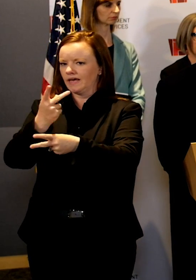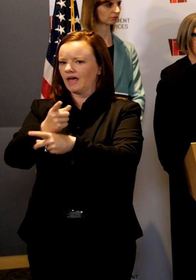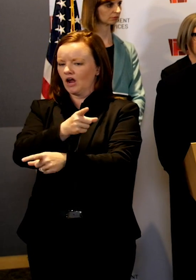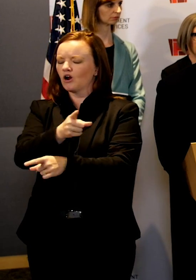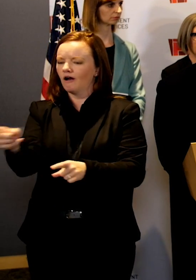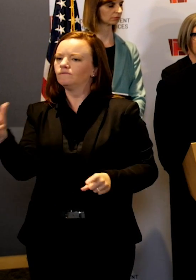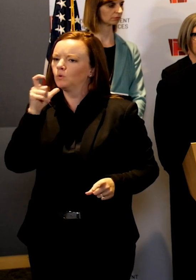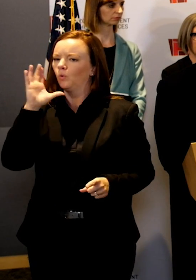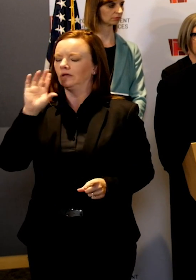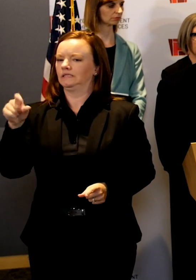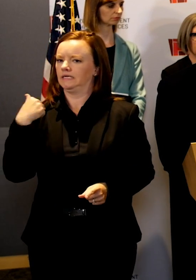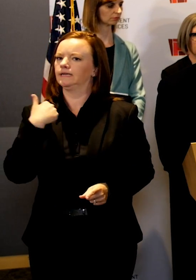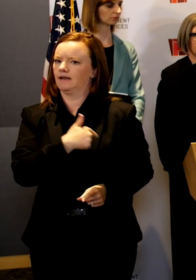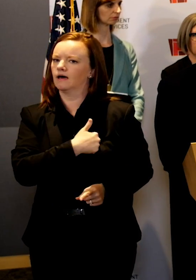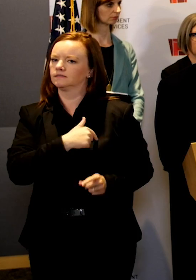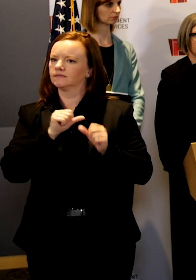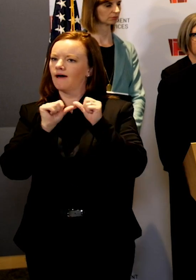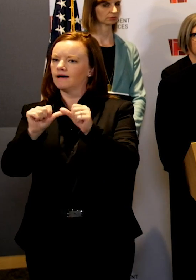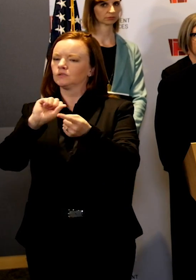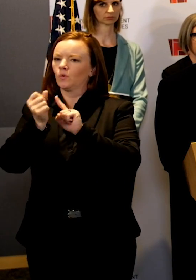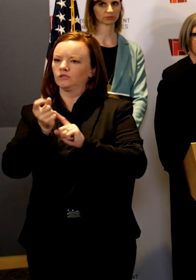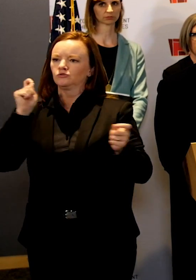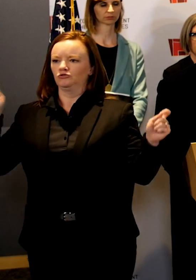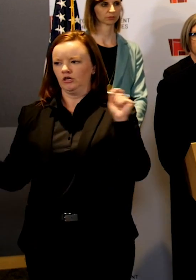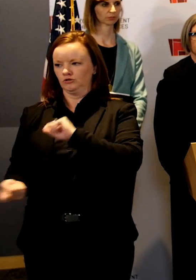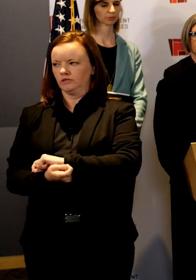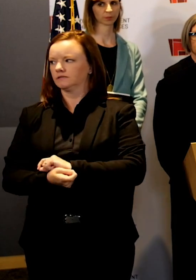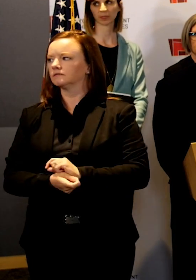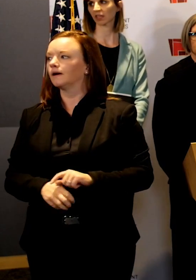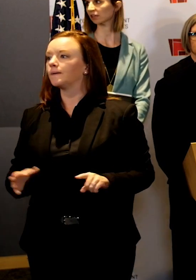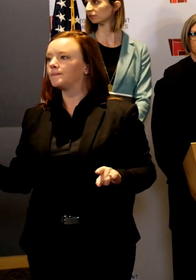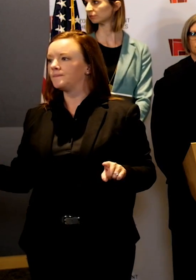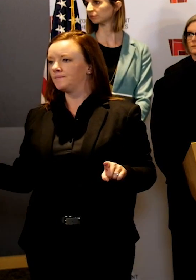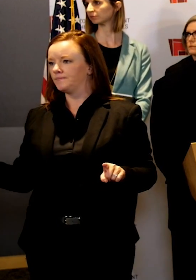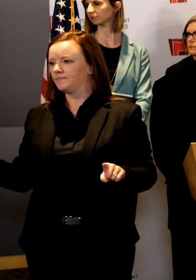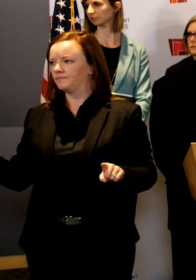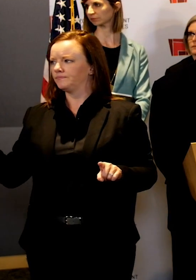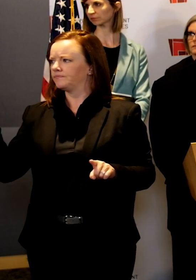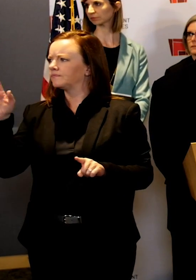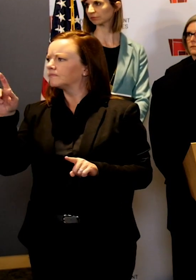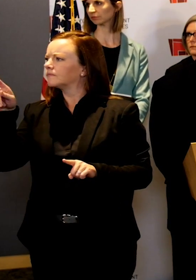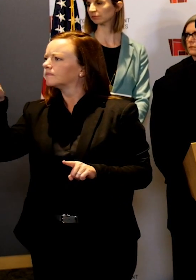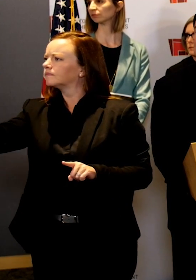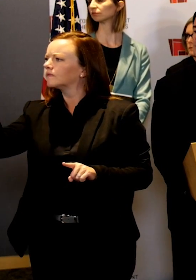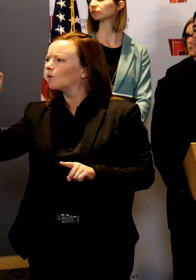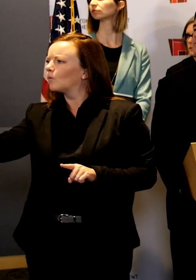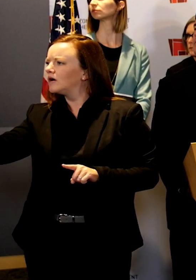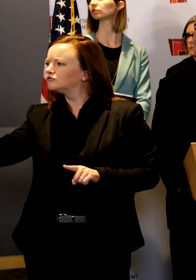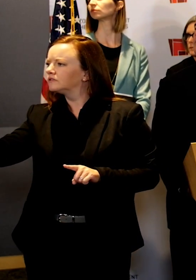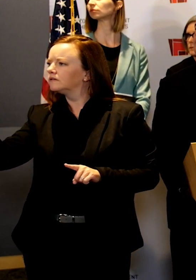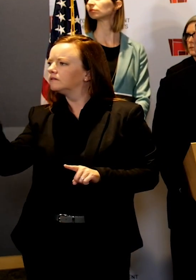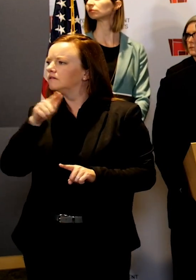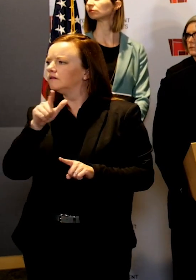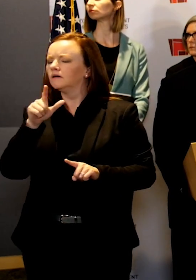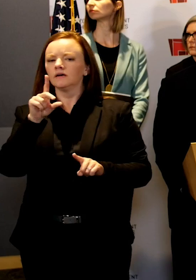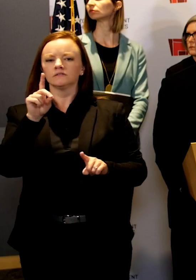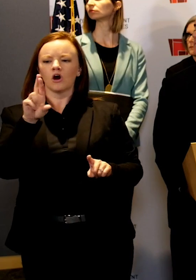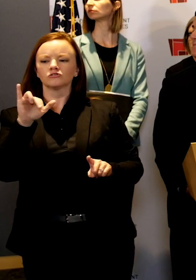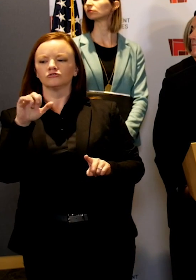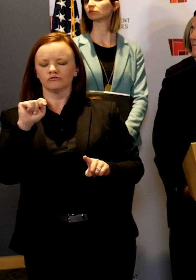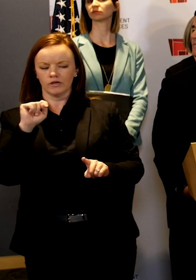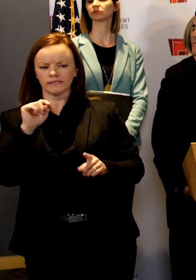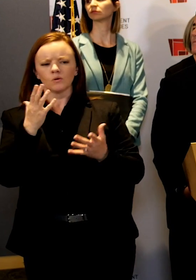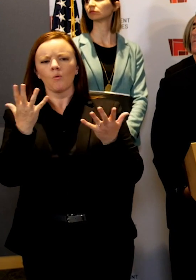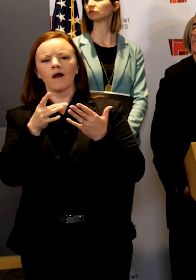the COVID-19 situation continues to emerge. Thank you. Katie, you had a question, then we'll go over here. Real quick, Dr. Chris, what guidance do you have